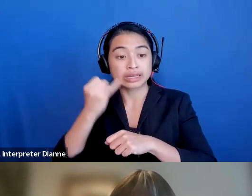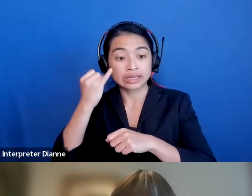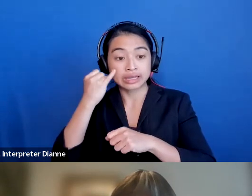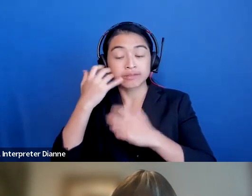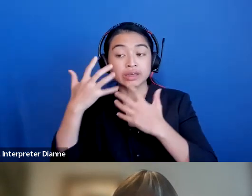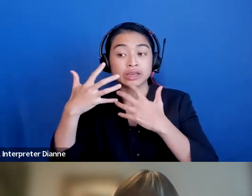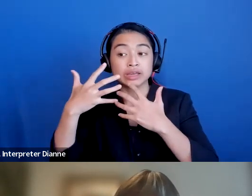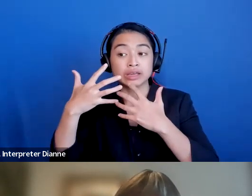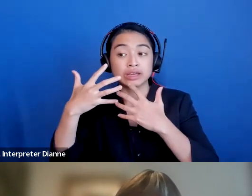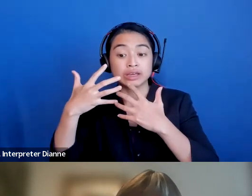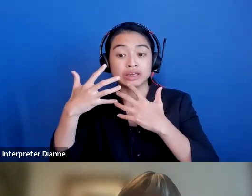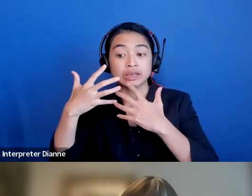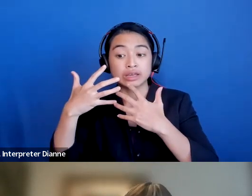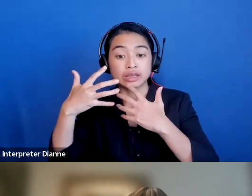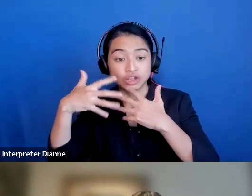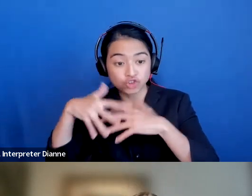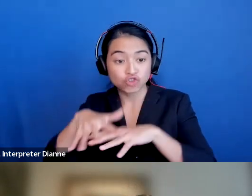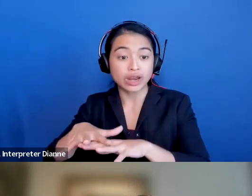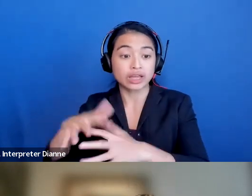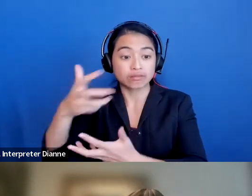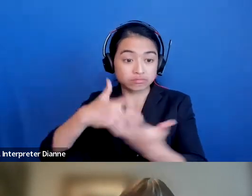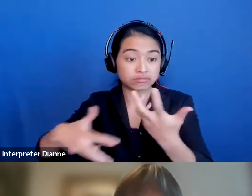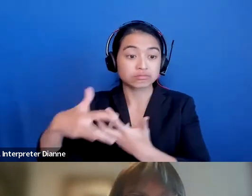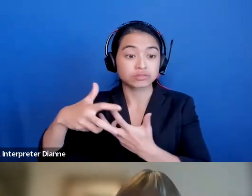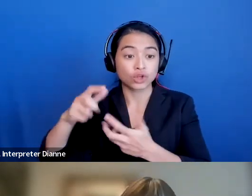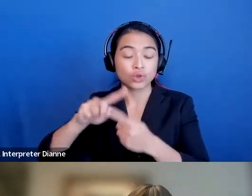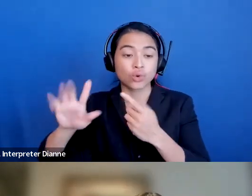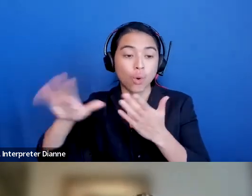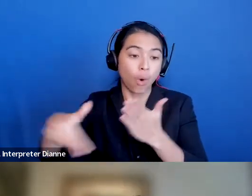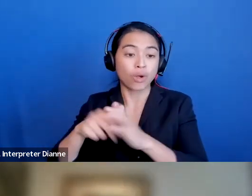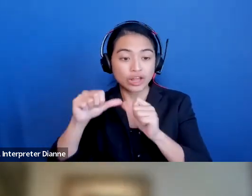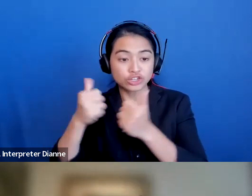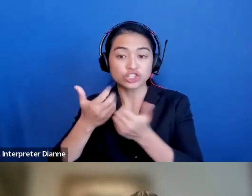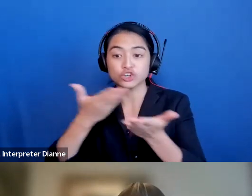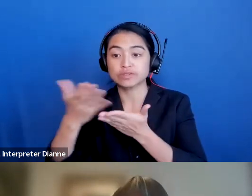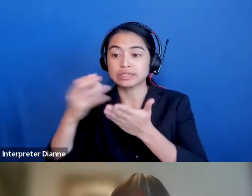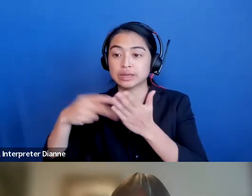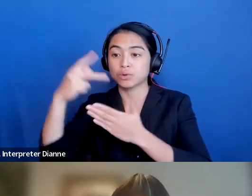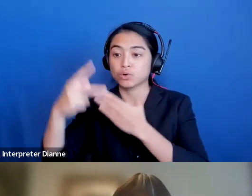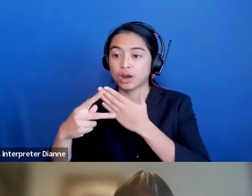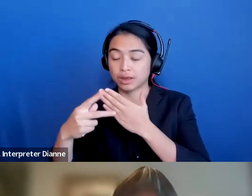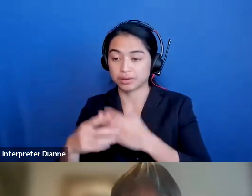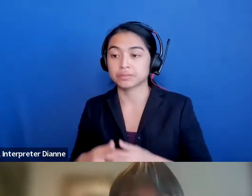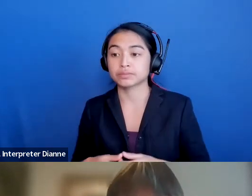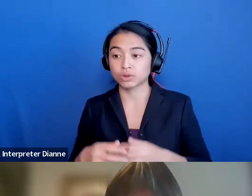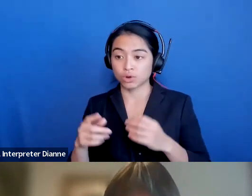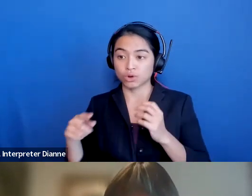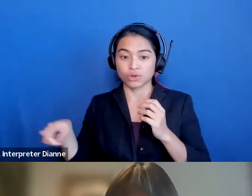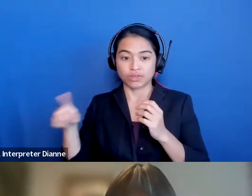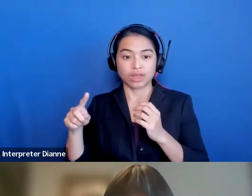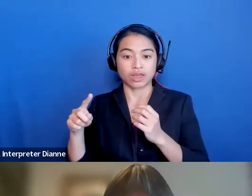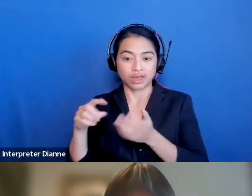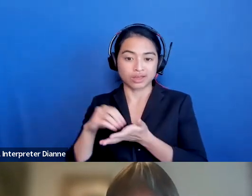integrated across agency services and agency programs. Now, these folks were rated at